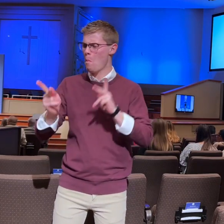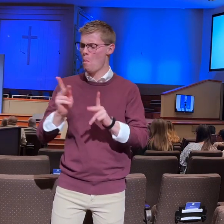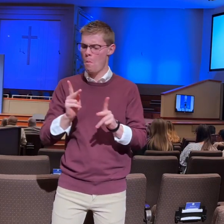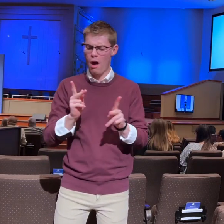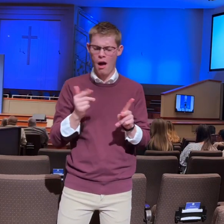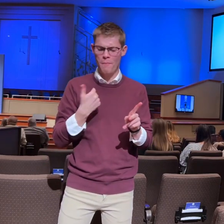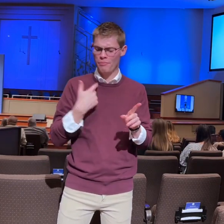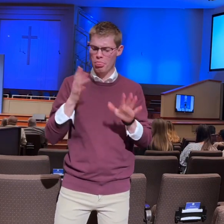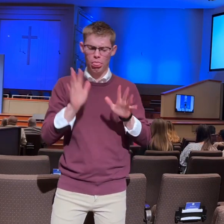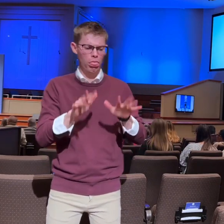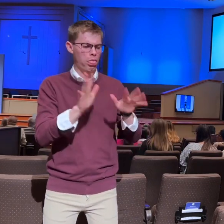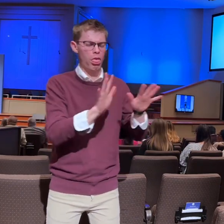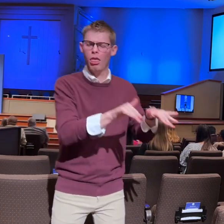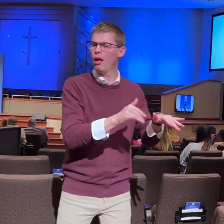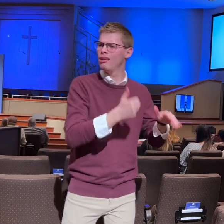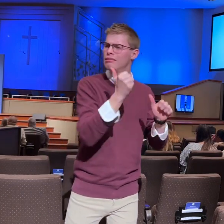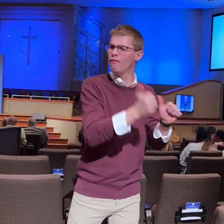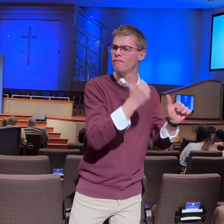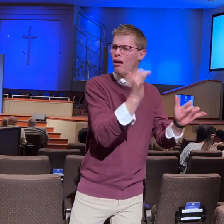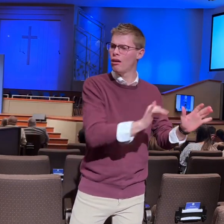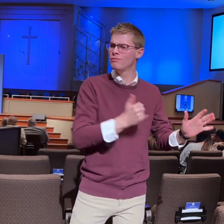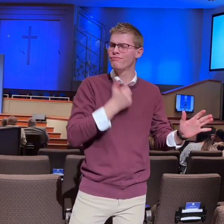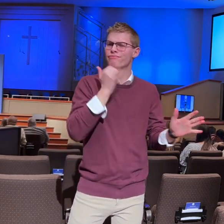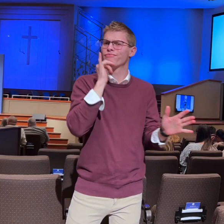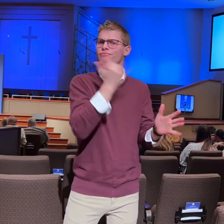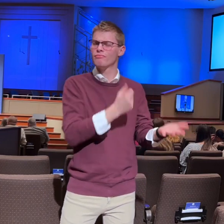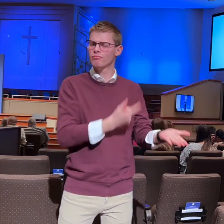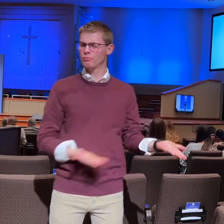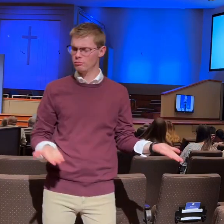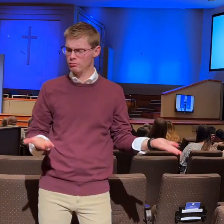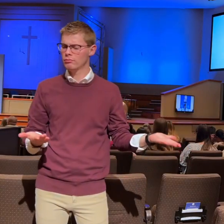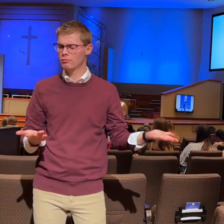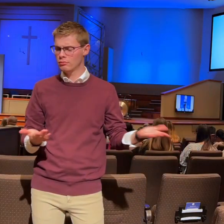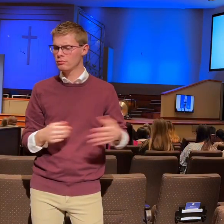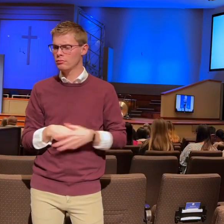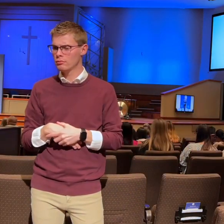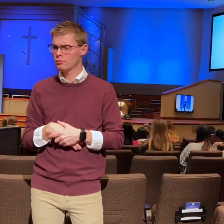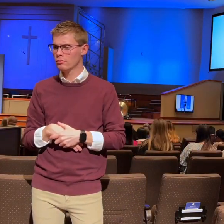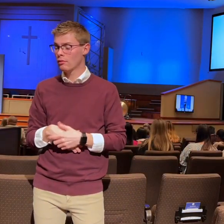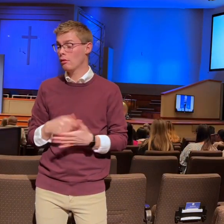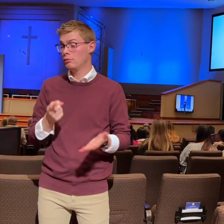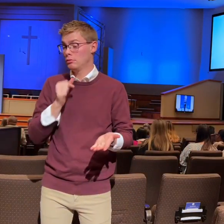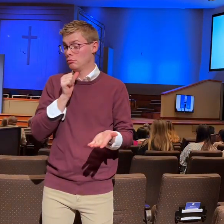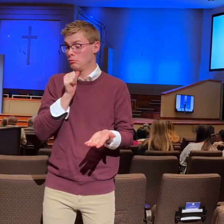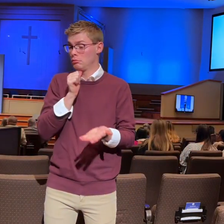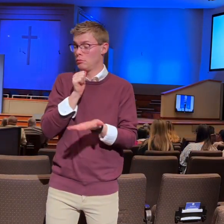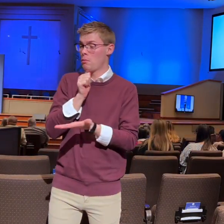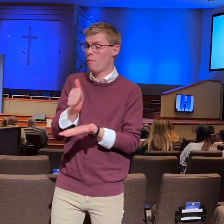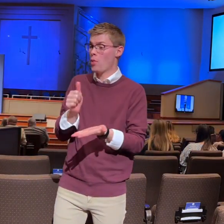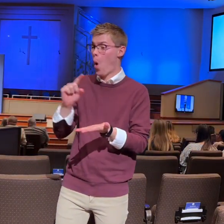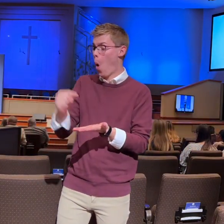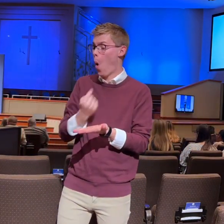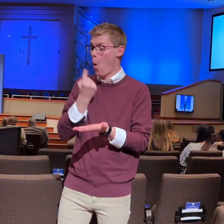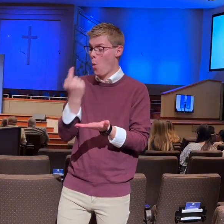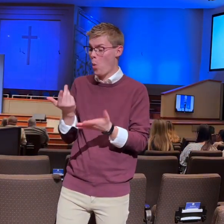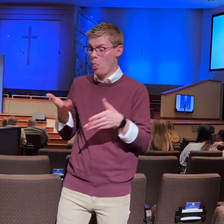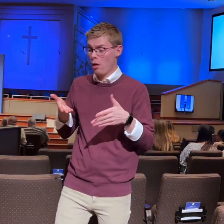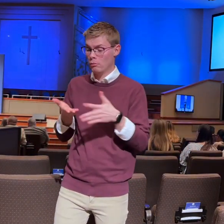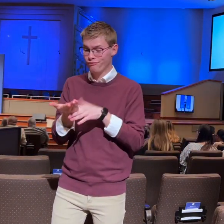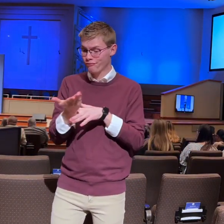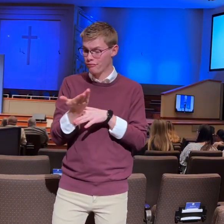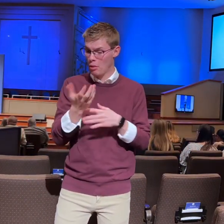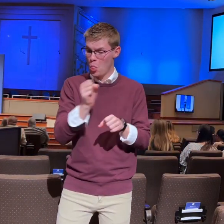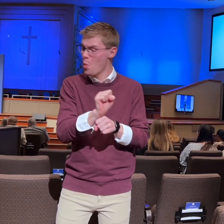which was an admixture of the gospel with the law. Hence, there was no true salvation available through works.